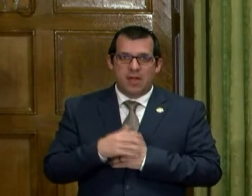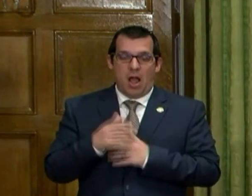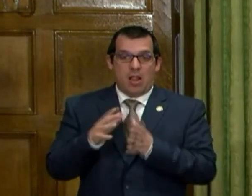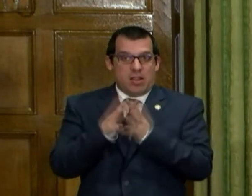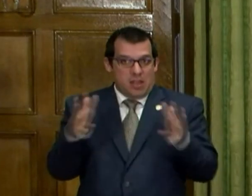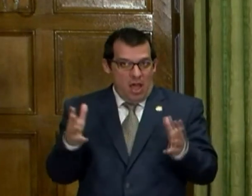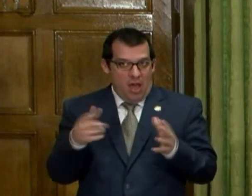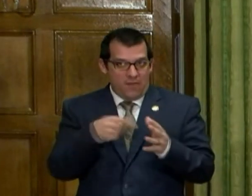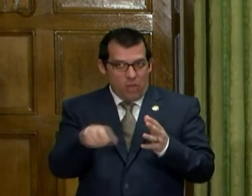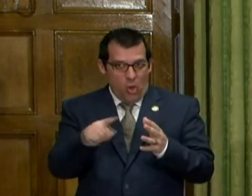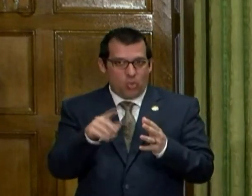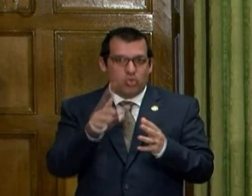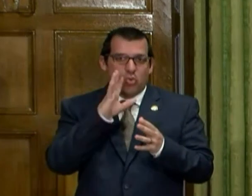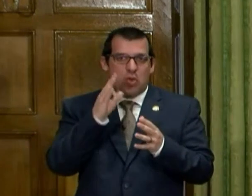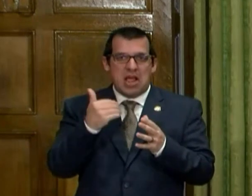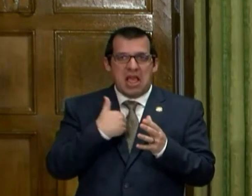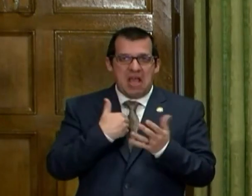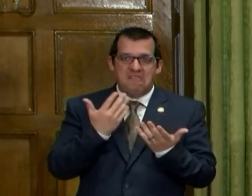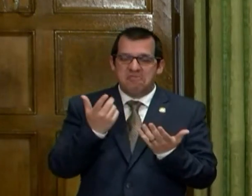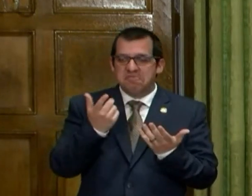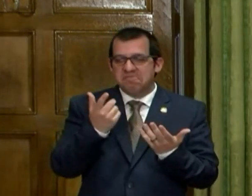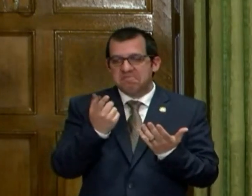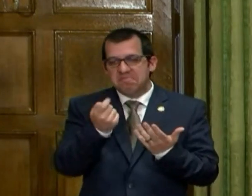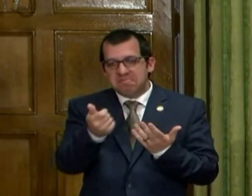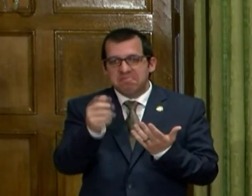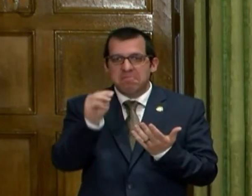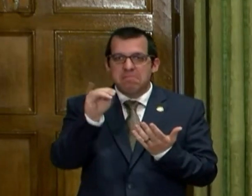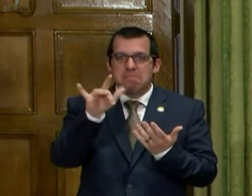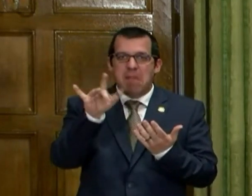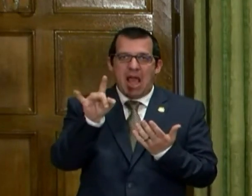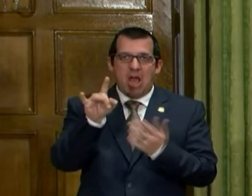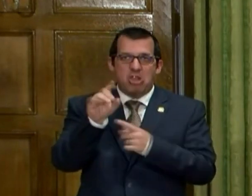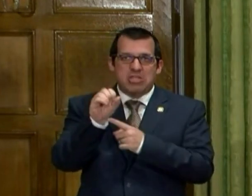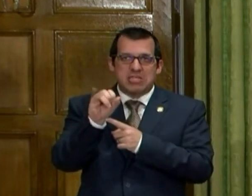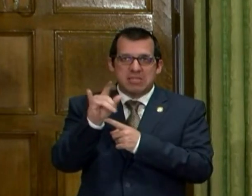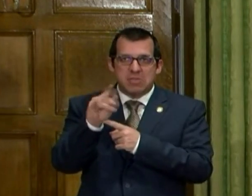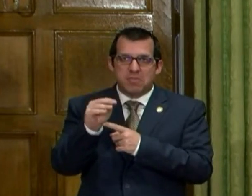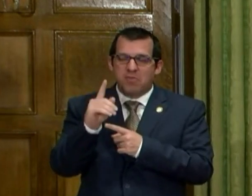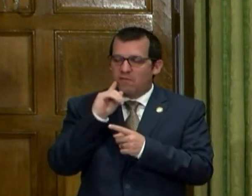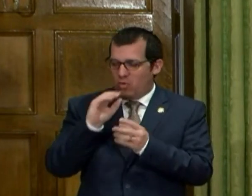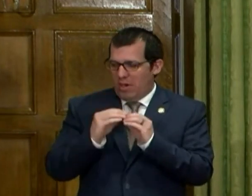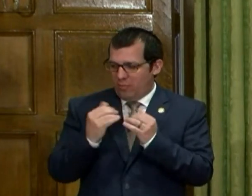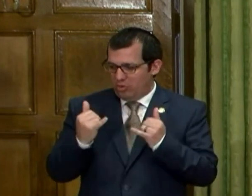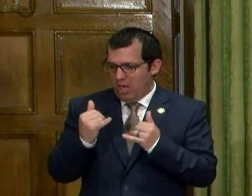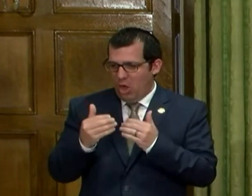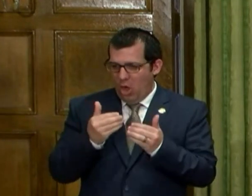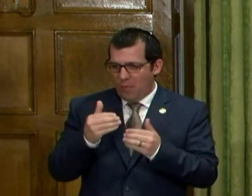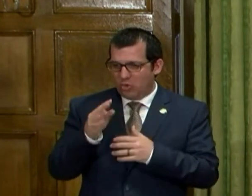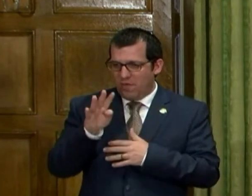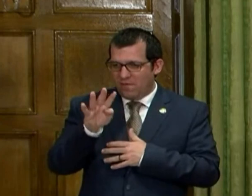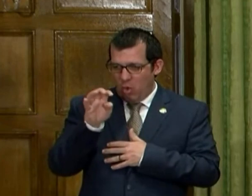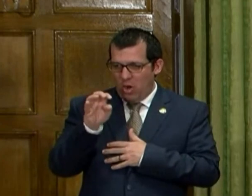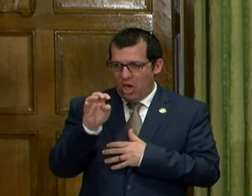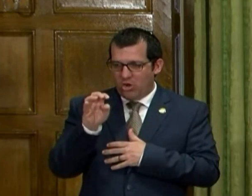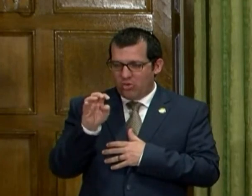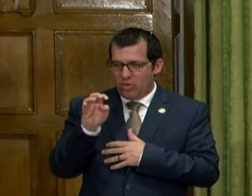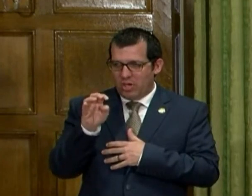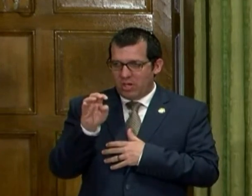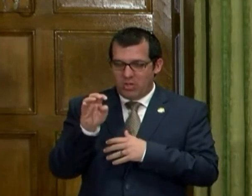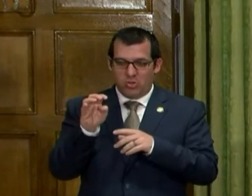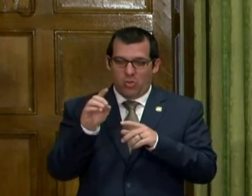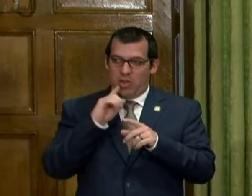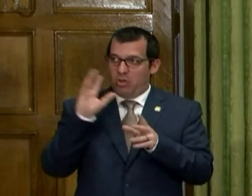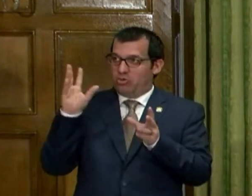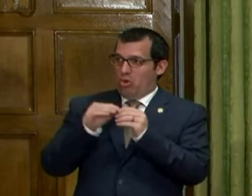proportion of them are going to end up having mild symptoms, but if you look at our numbers from today, almost 400 of our